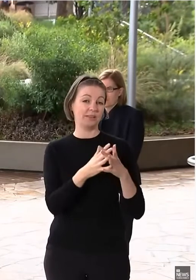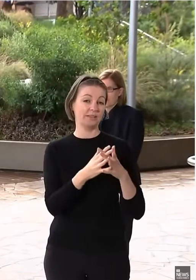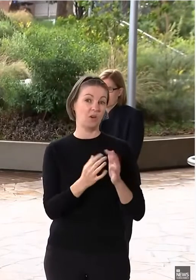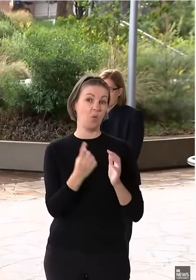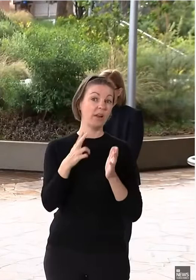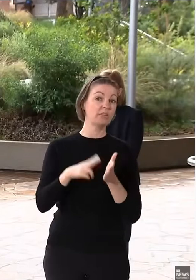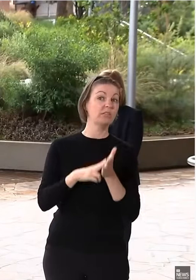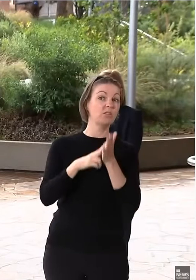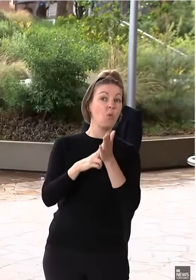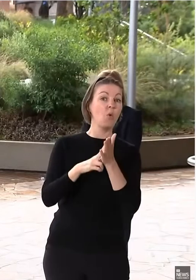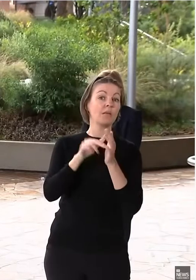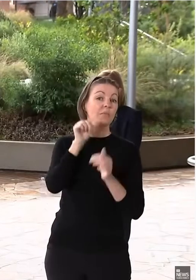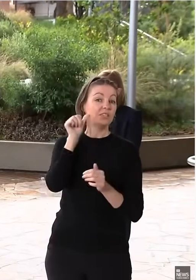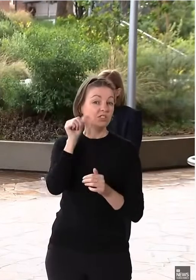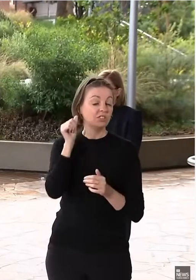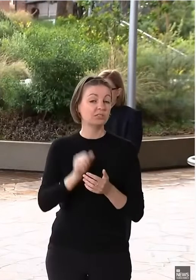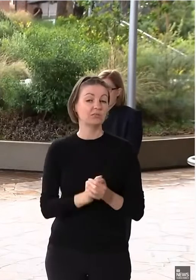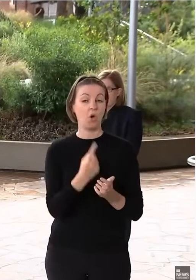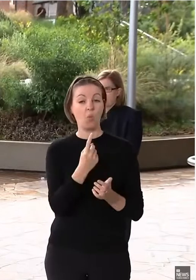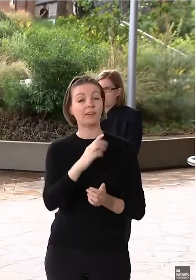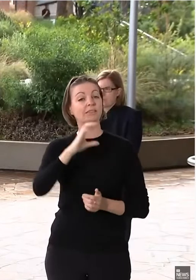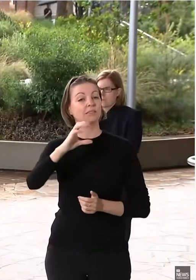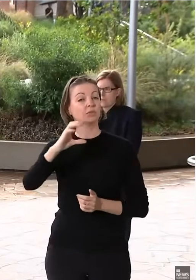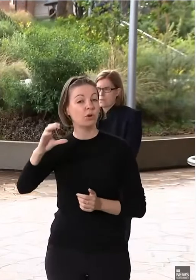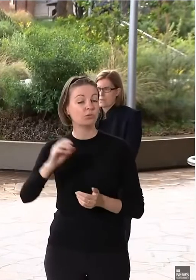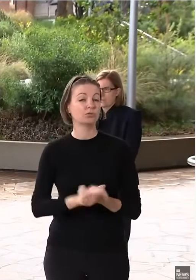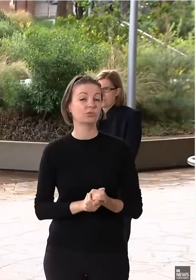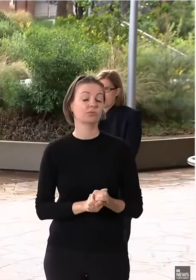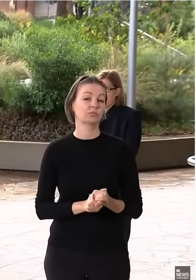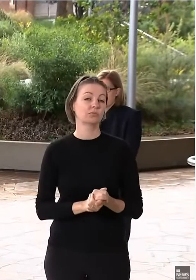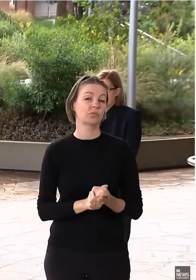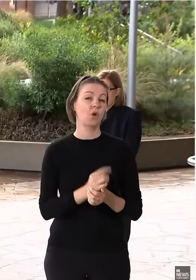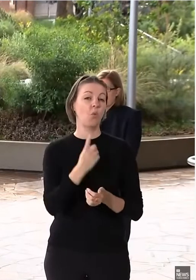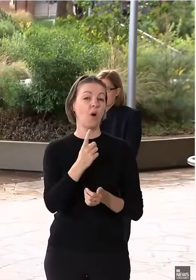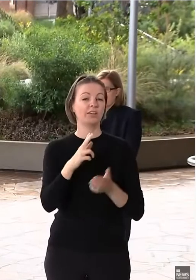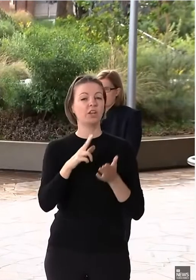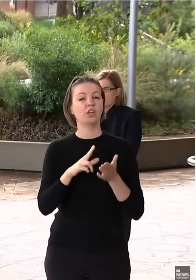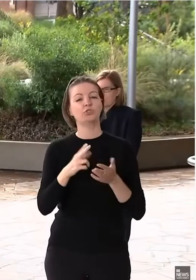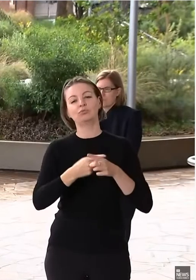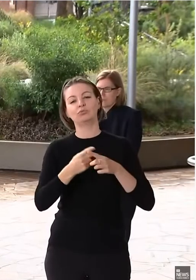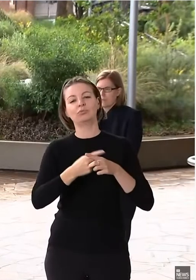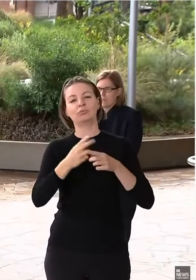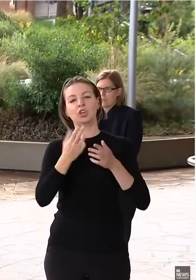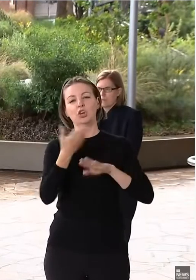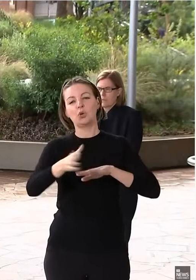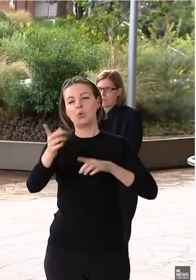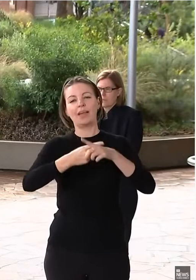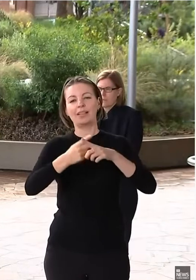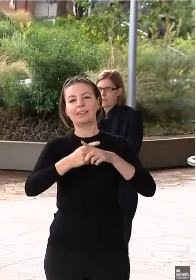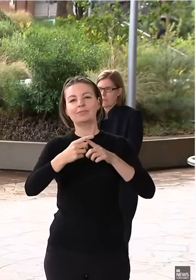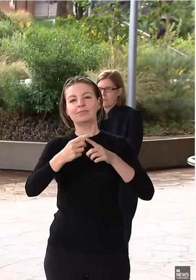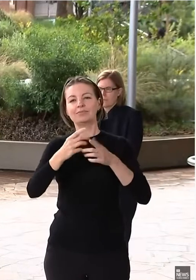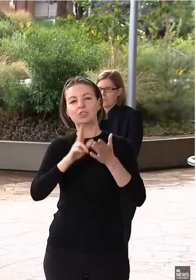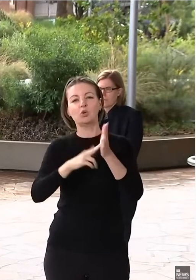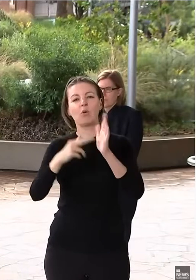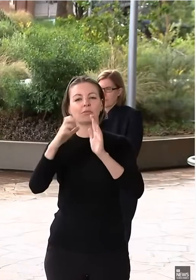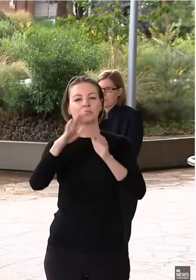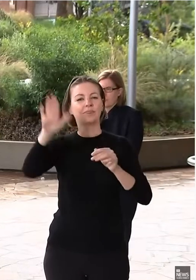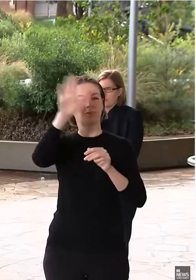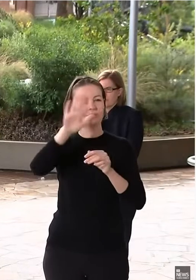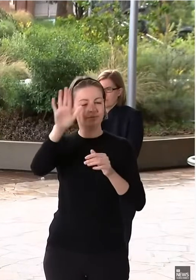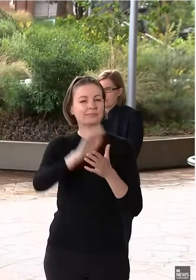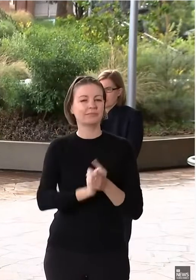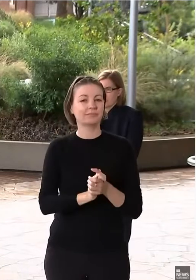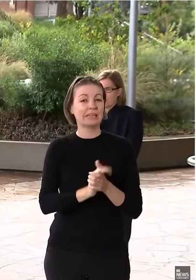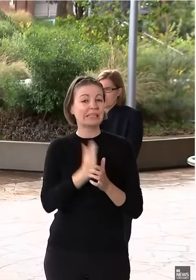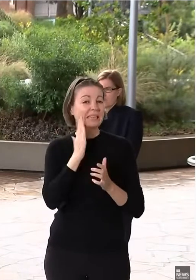beaches, 1 was from the central coast, and 1 was from the New England region. So no matter where you are in New South